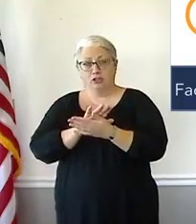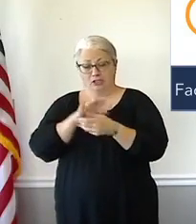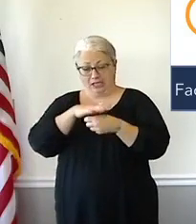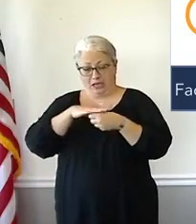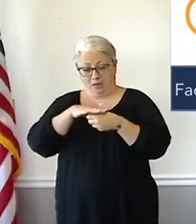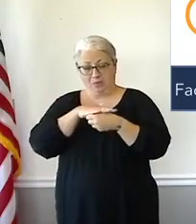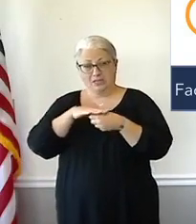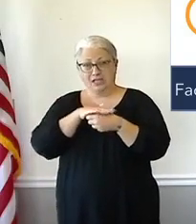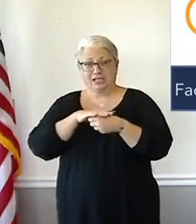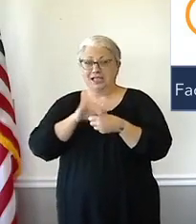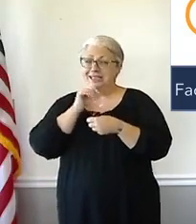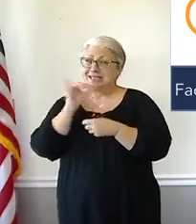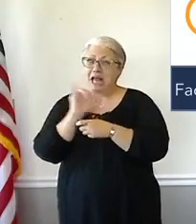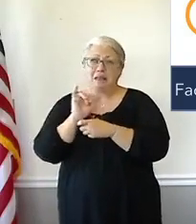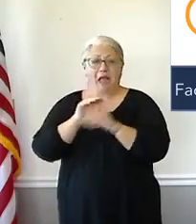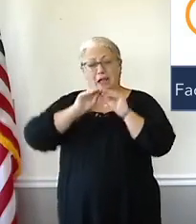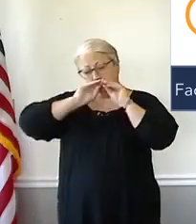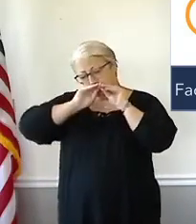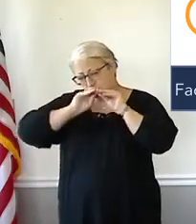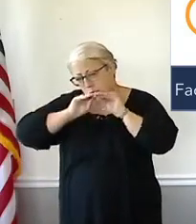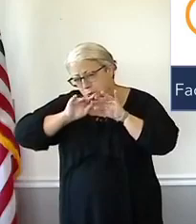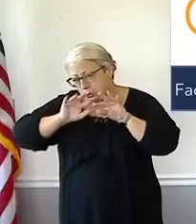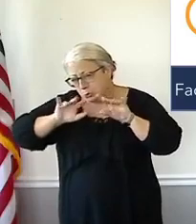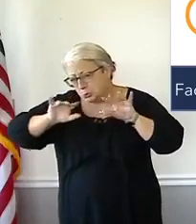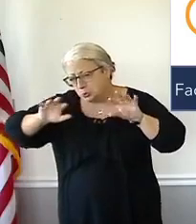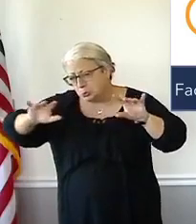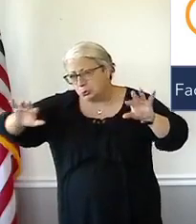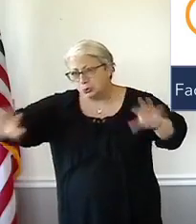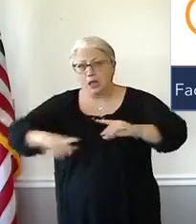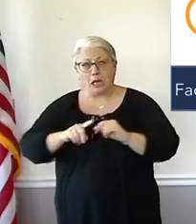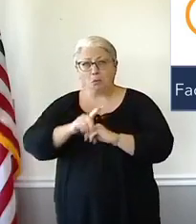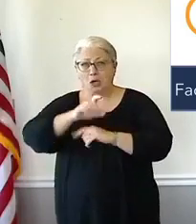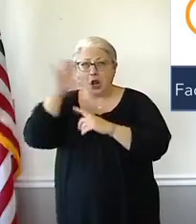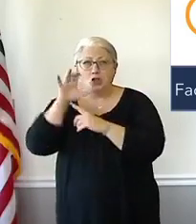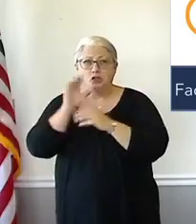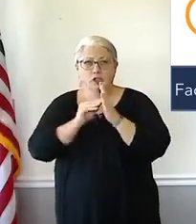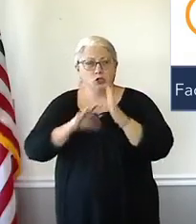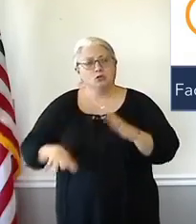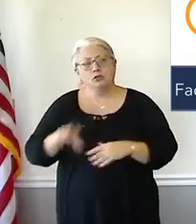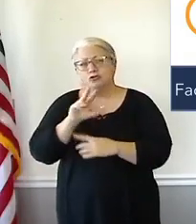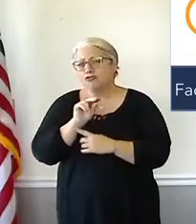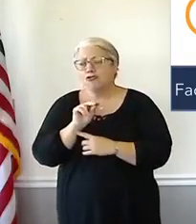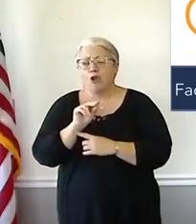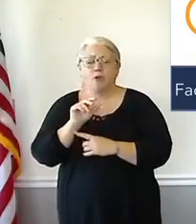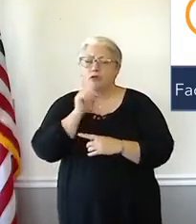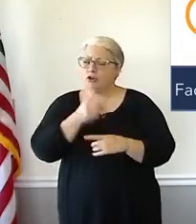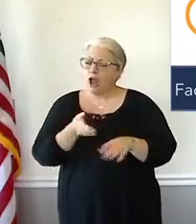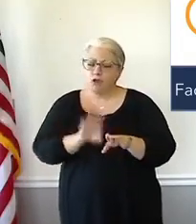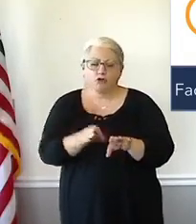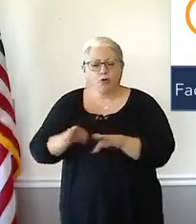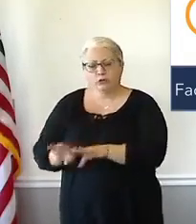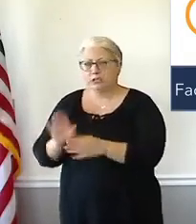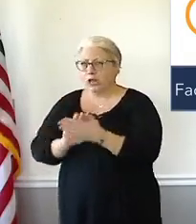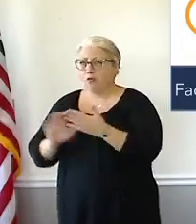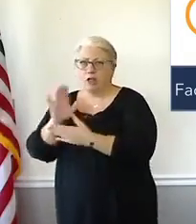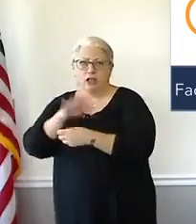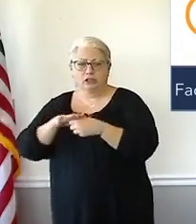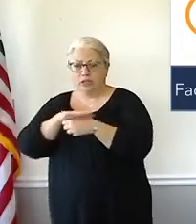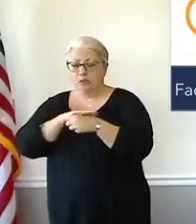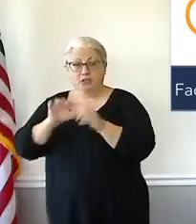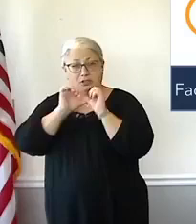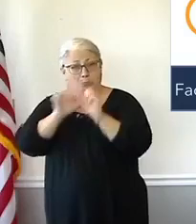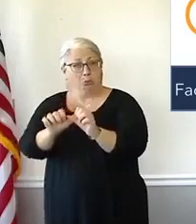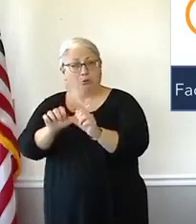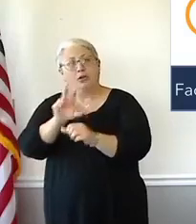We're not talking hundreds of students, and we're closing down campuses for good. There are some who are. We are talking dozens at